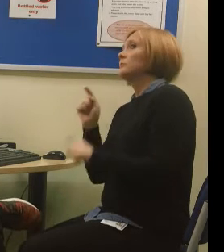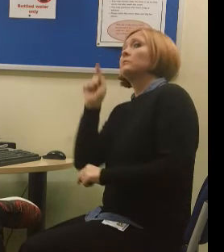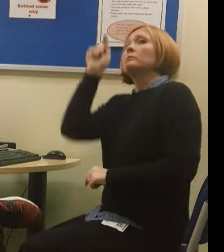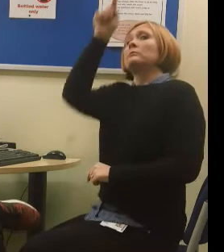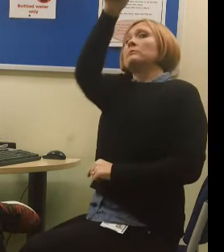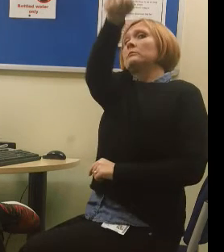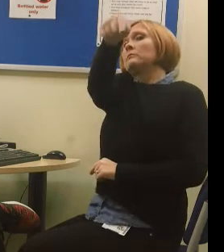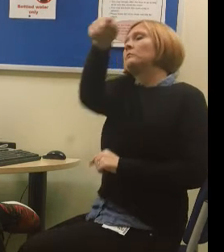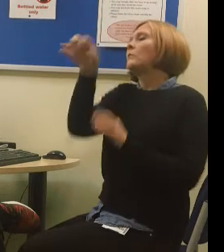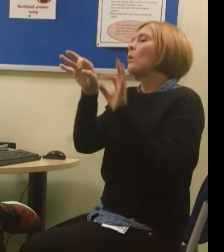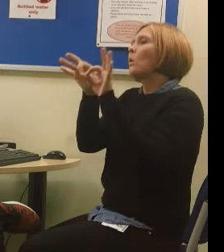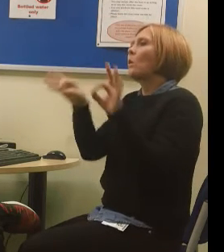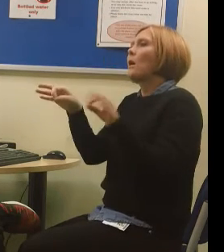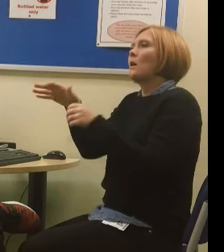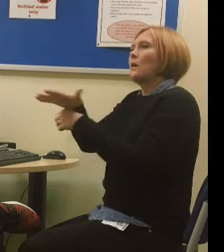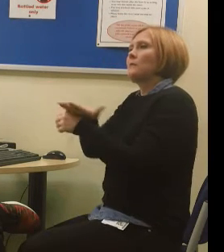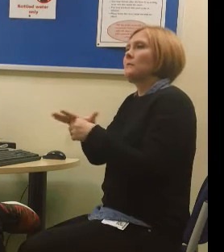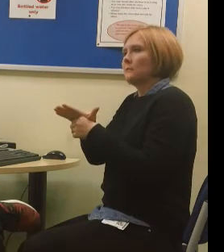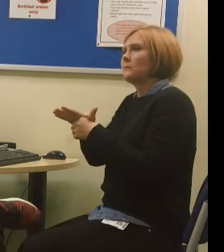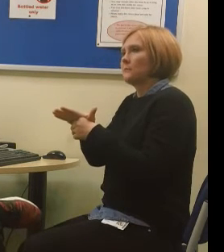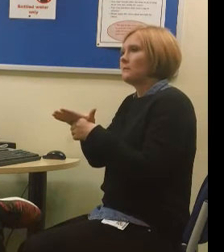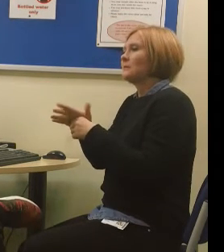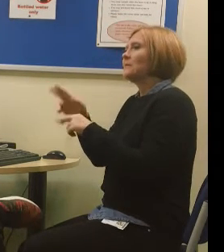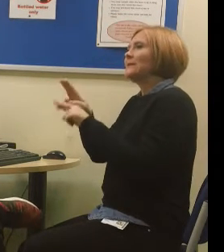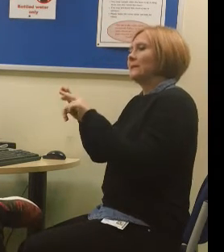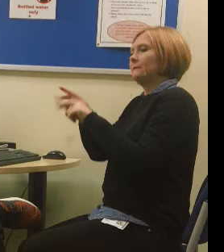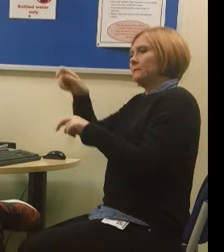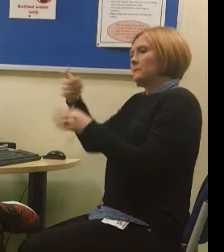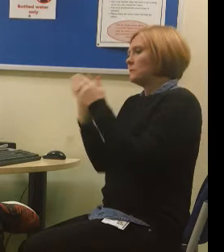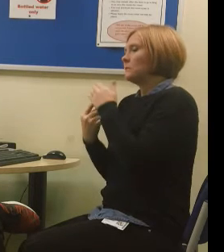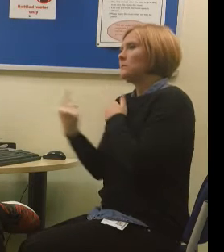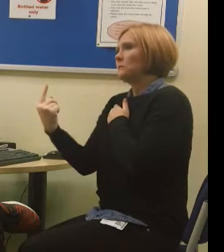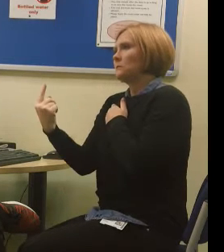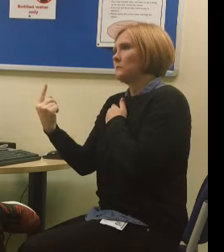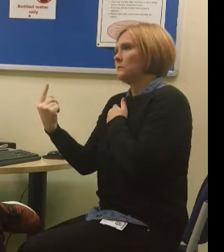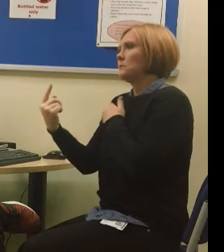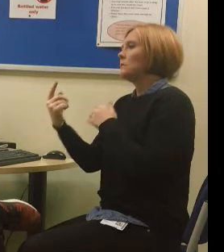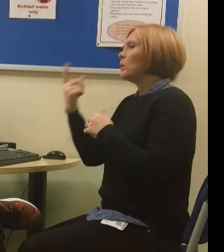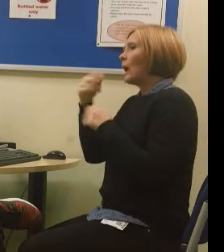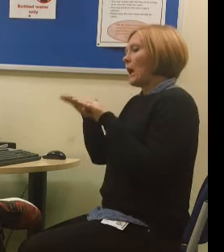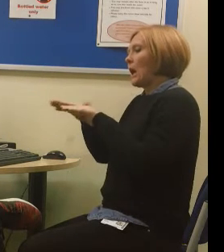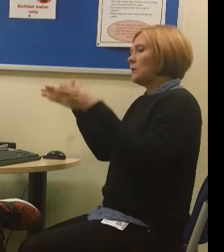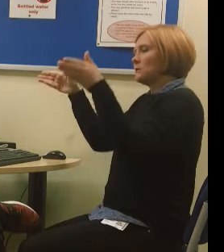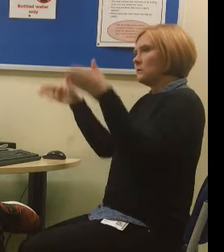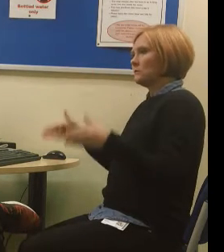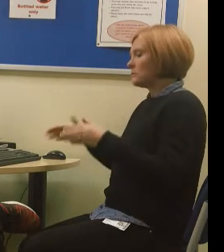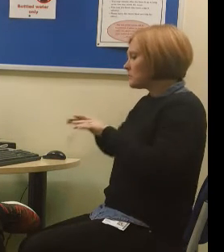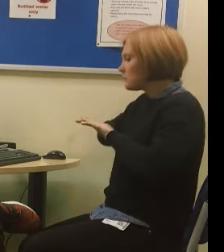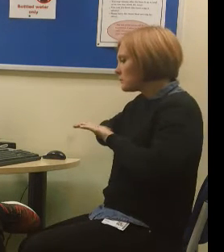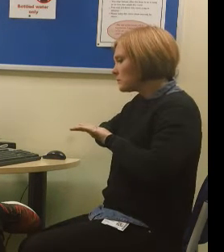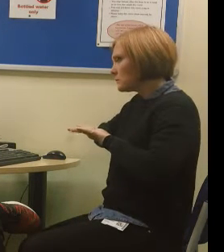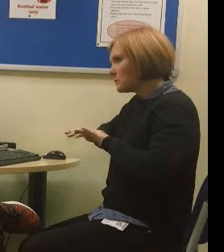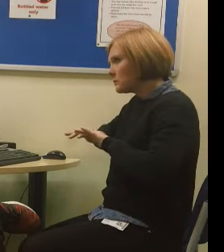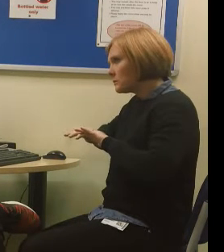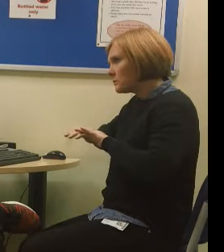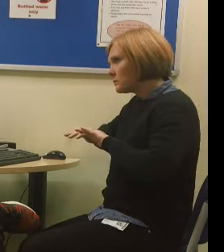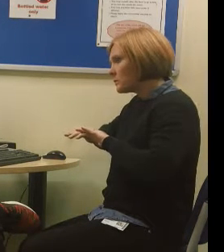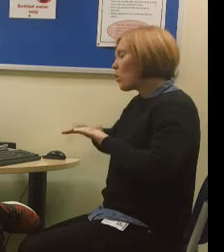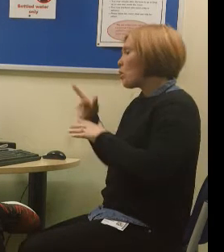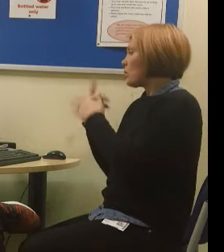students working by themselves. We have a range of different areas for you. You can work at network tables, and we also have individual computers for you to work